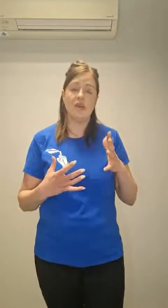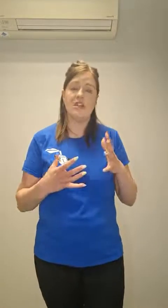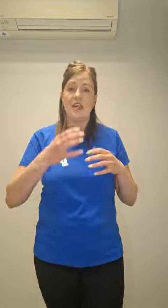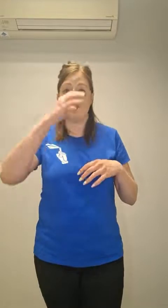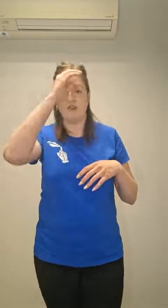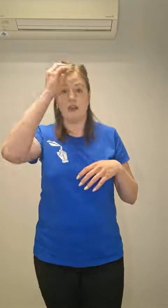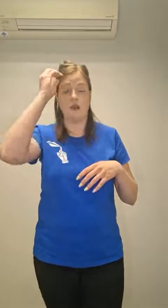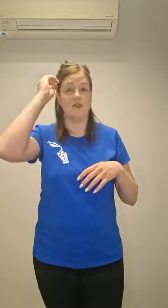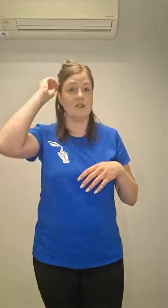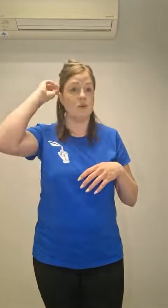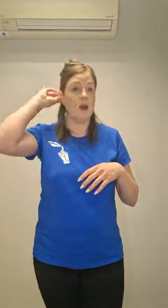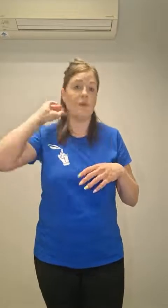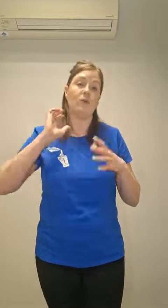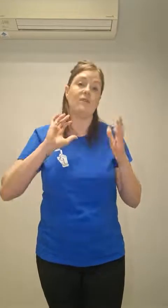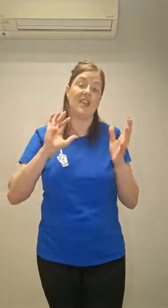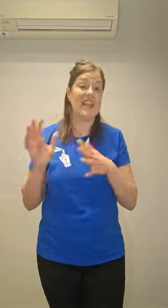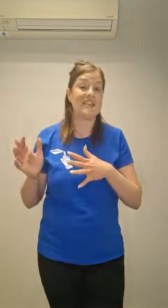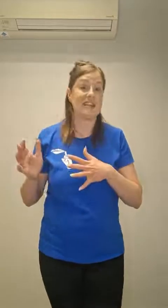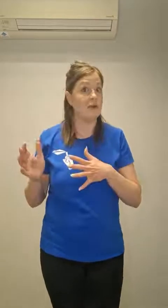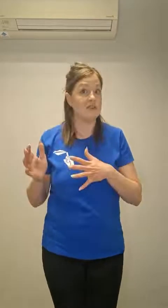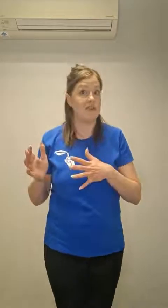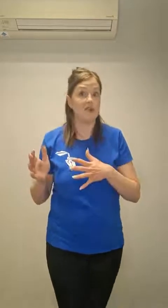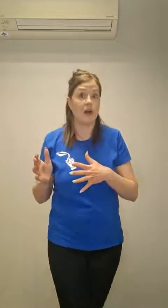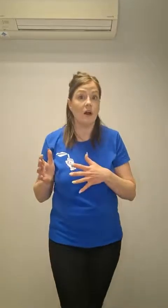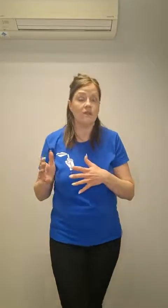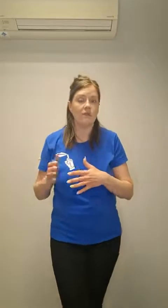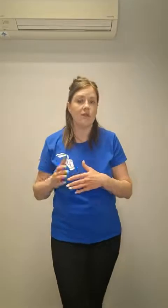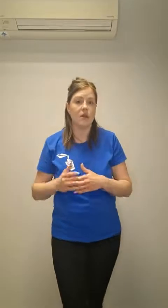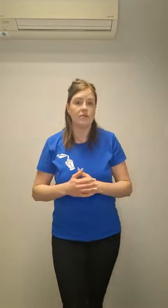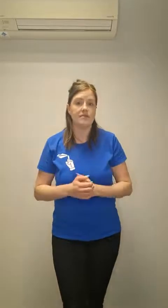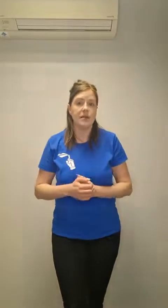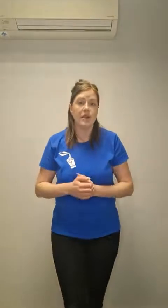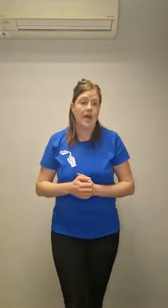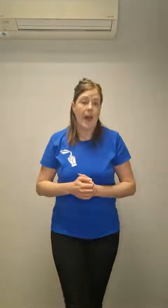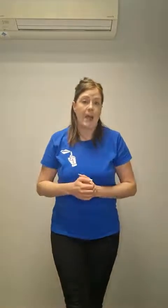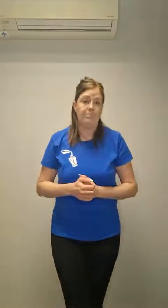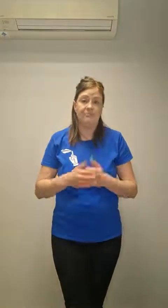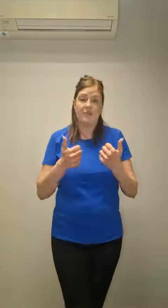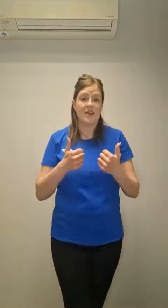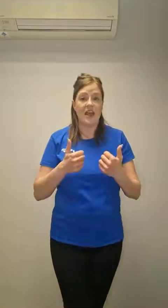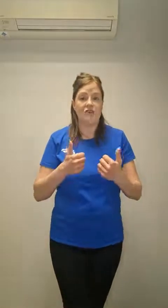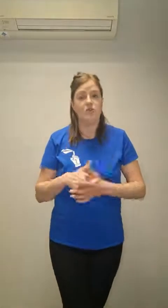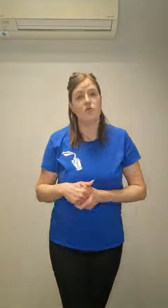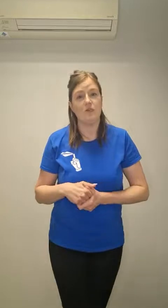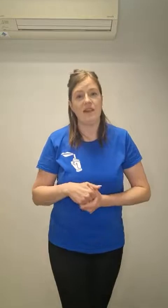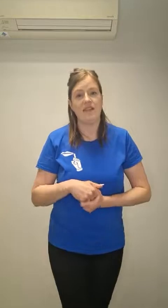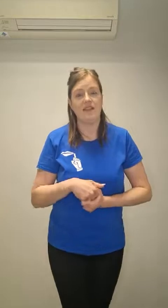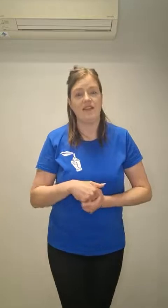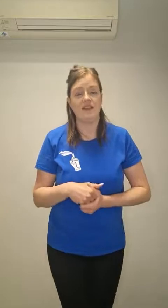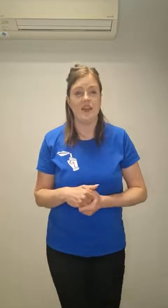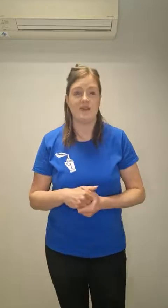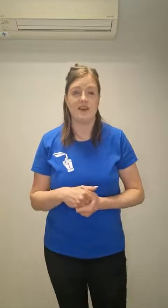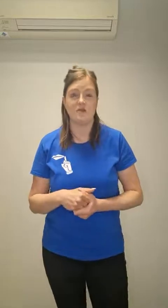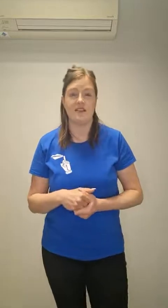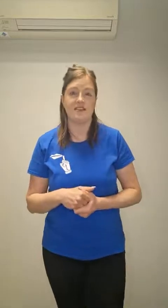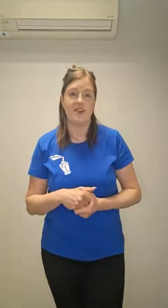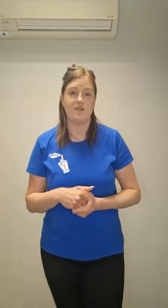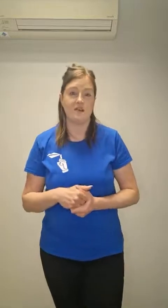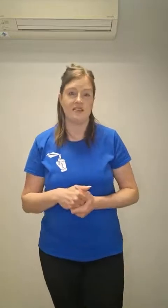in-depth videos as well with all of the key skills at the start of the videos. But yeah, do please keep in touch with us and keep us updated with